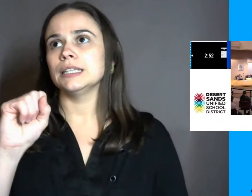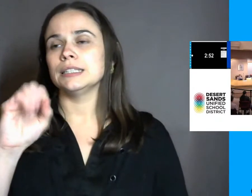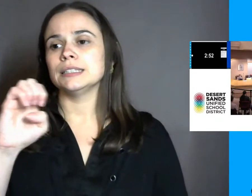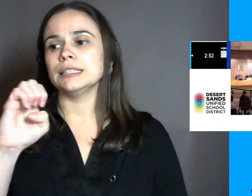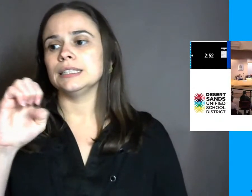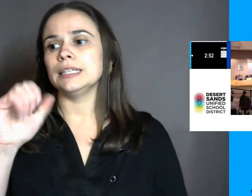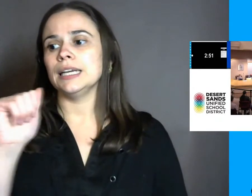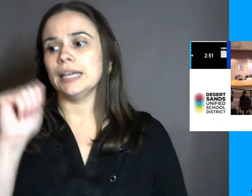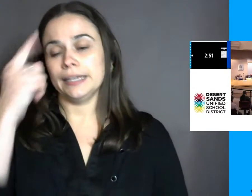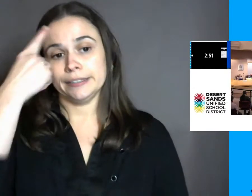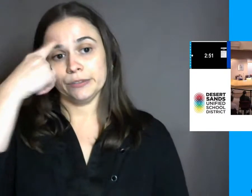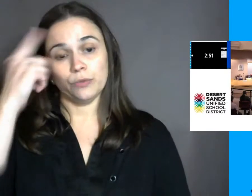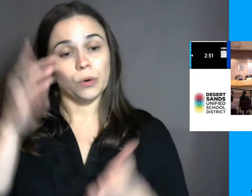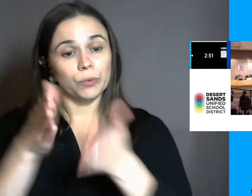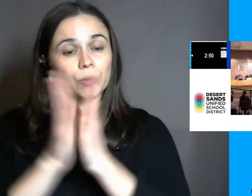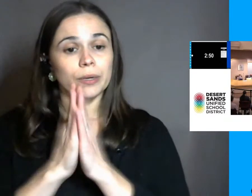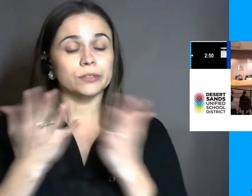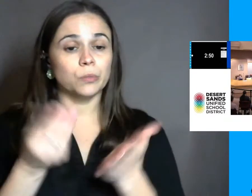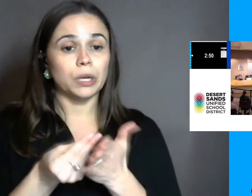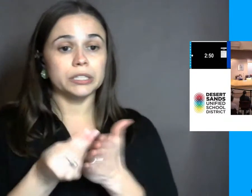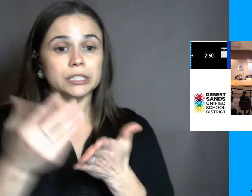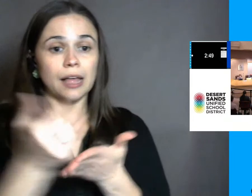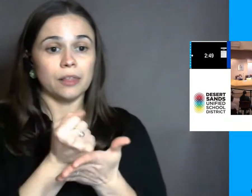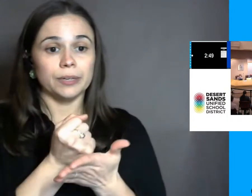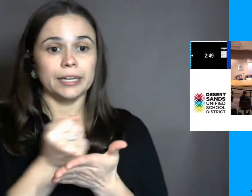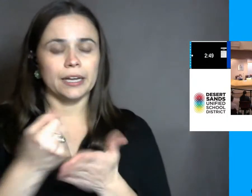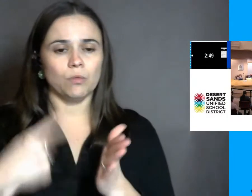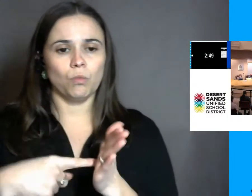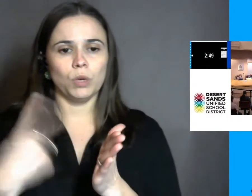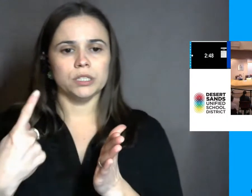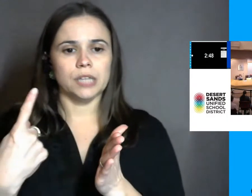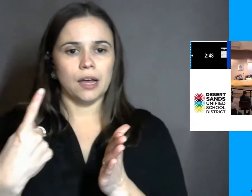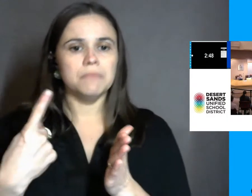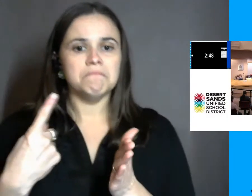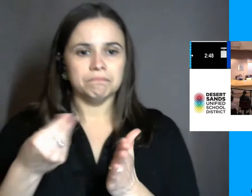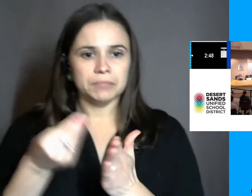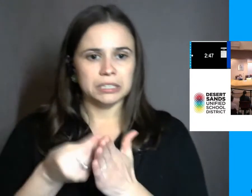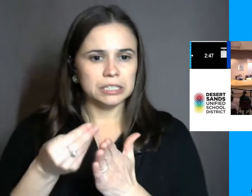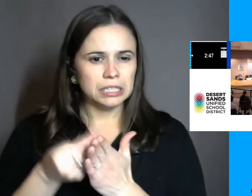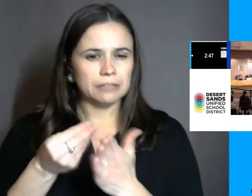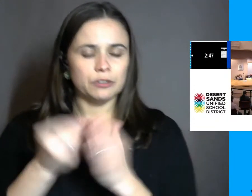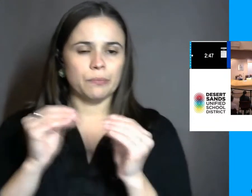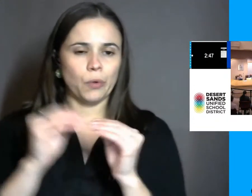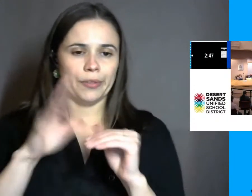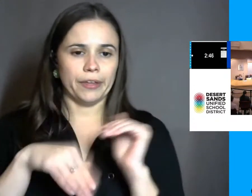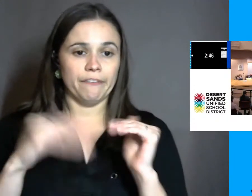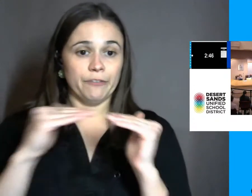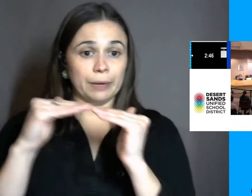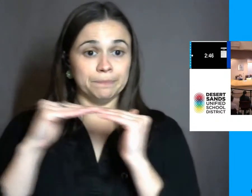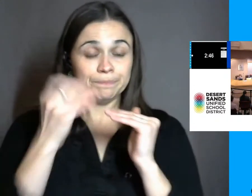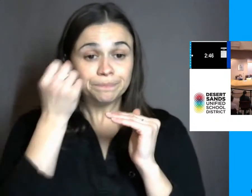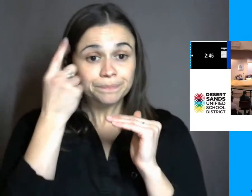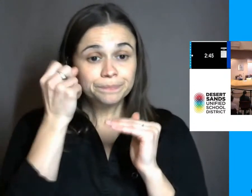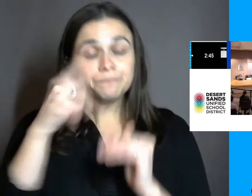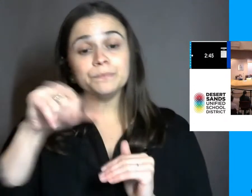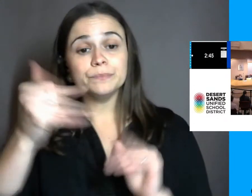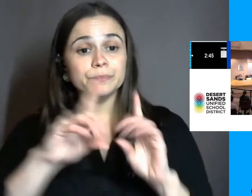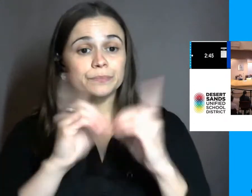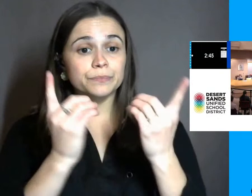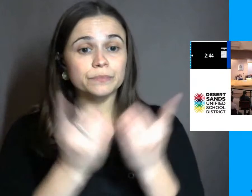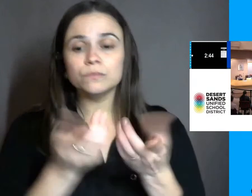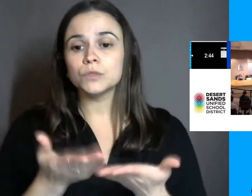for our salary and a one-time incentive is more than fair. Other districts are giving their classified members